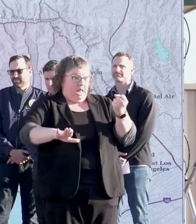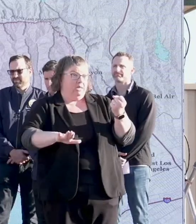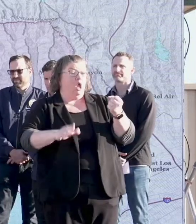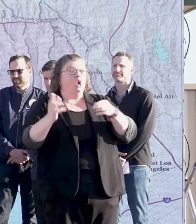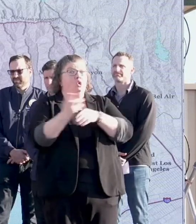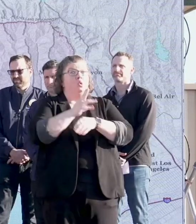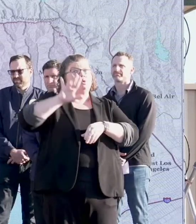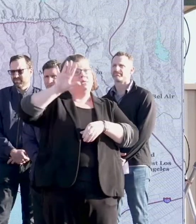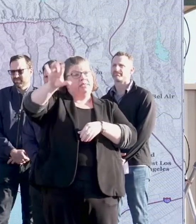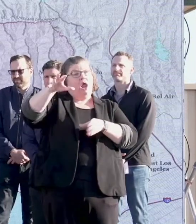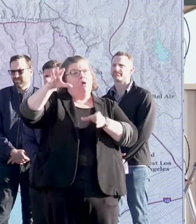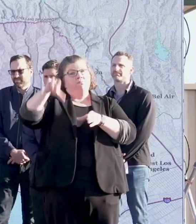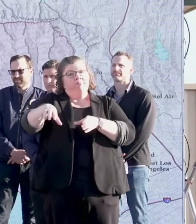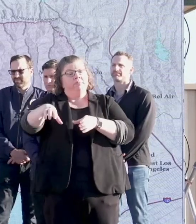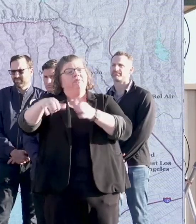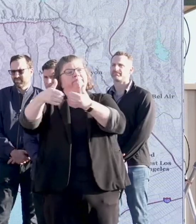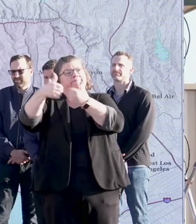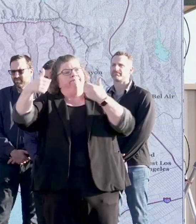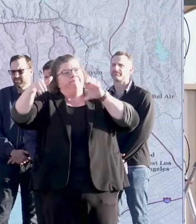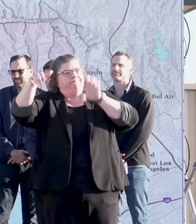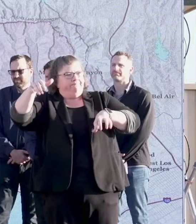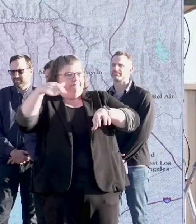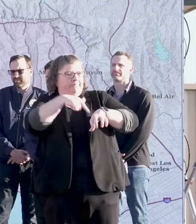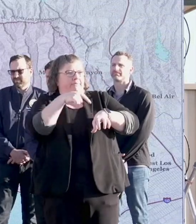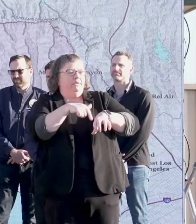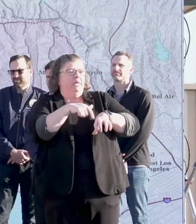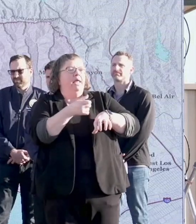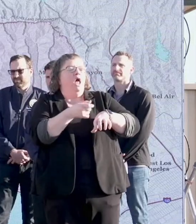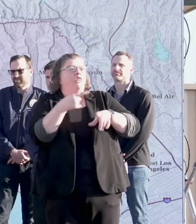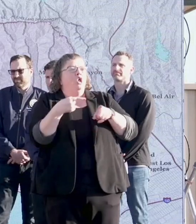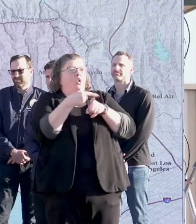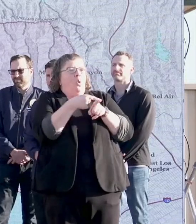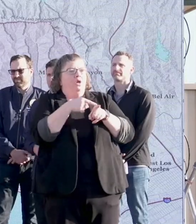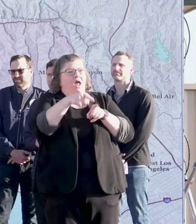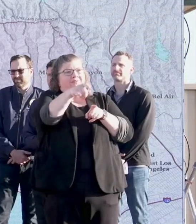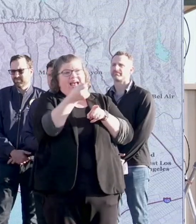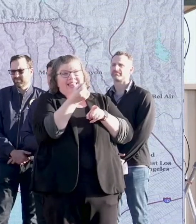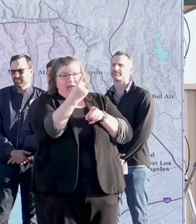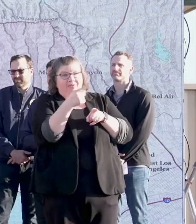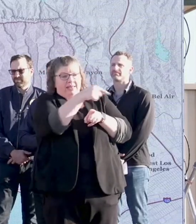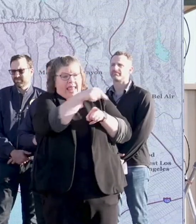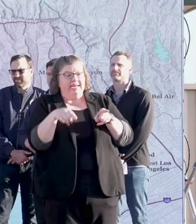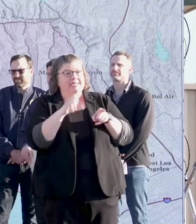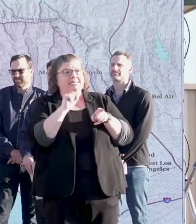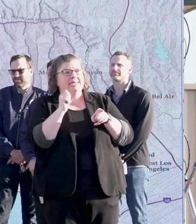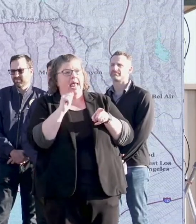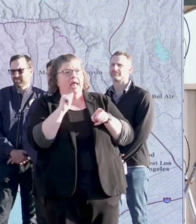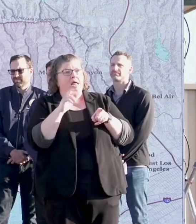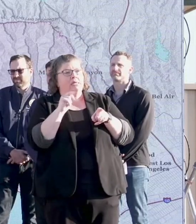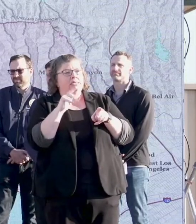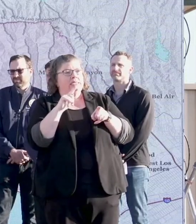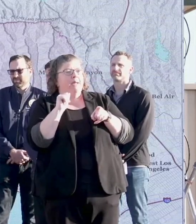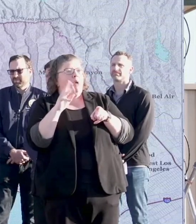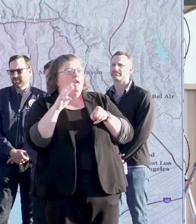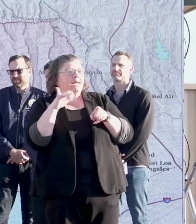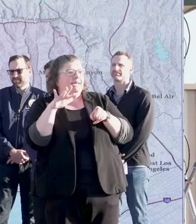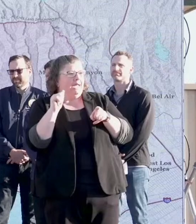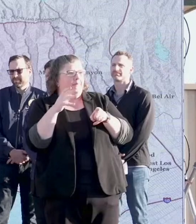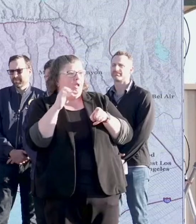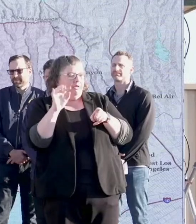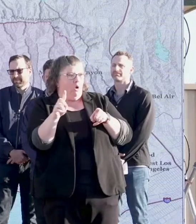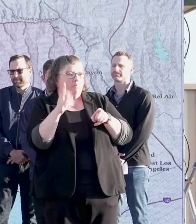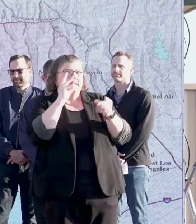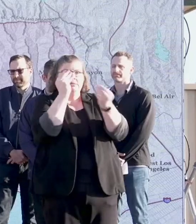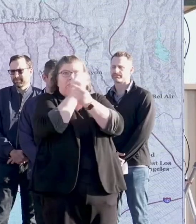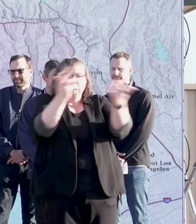satellite campus, which is located on the corner of 11th and Santa Monica Boulevard. please get the word out for all those individuals,